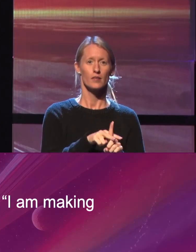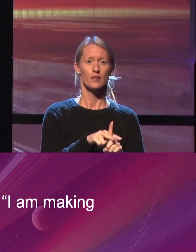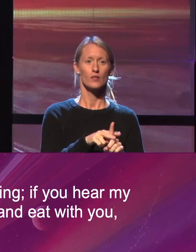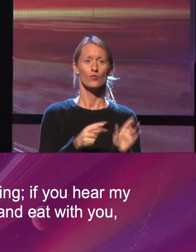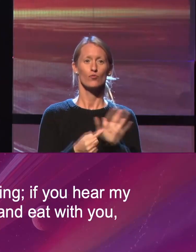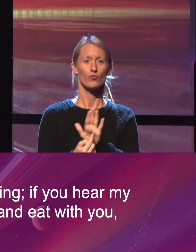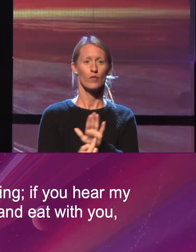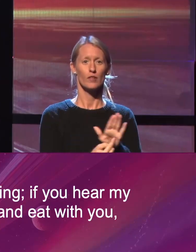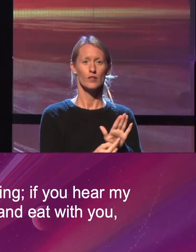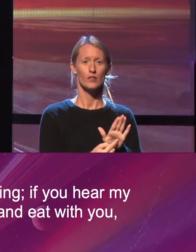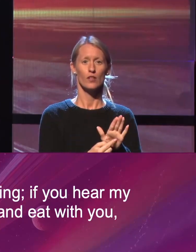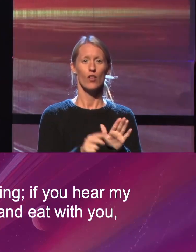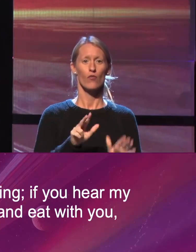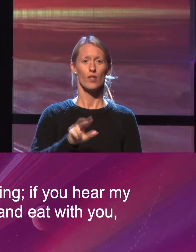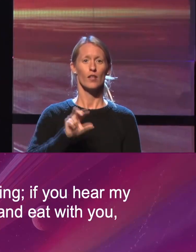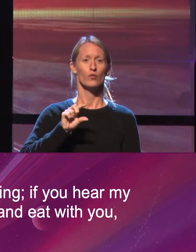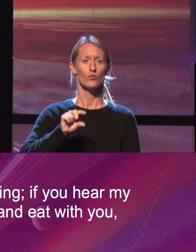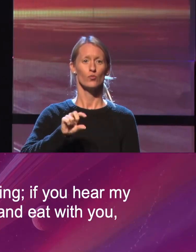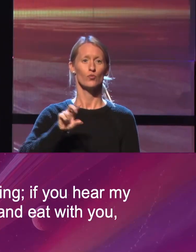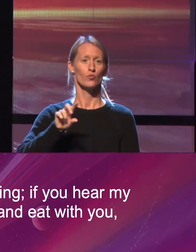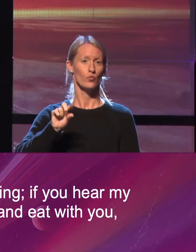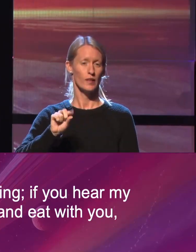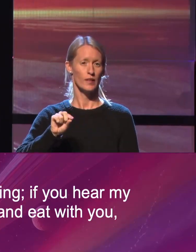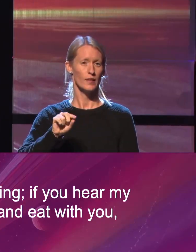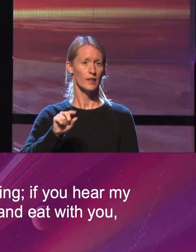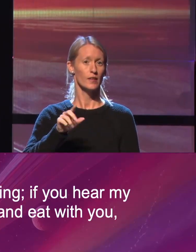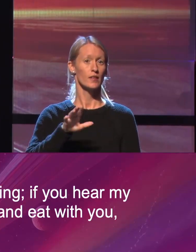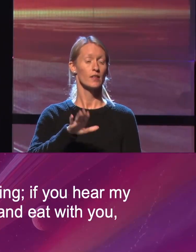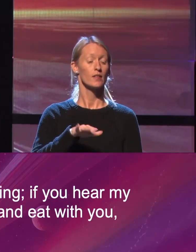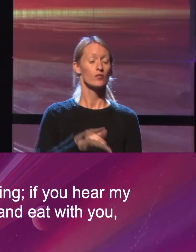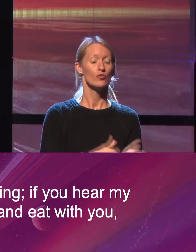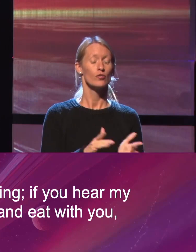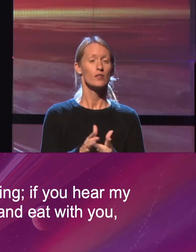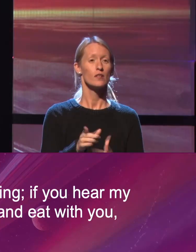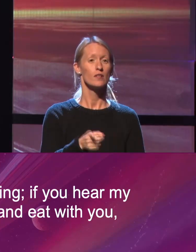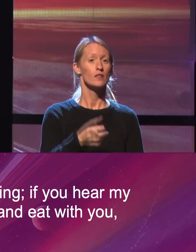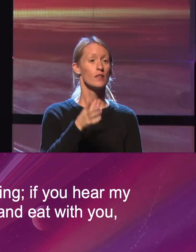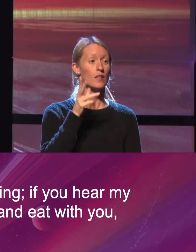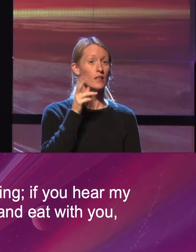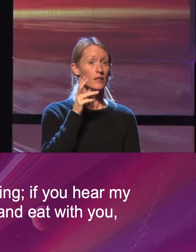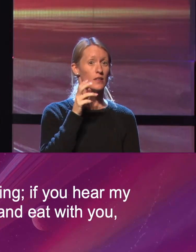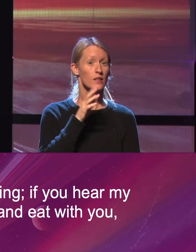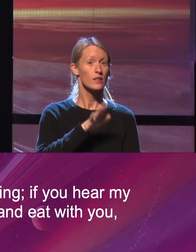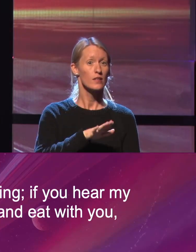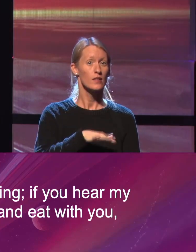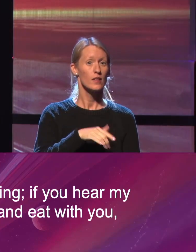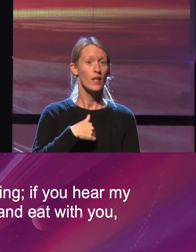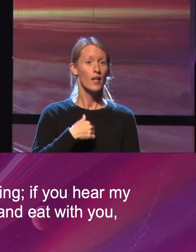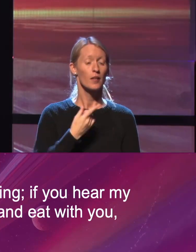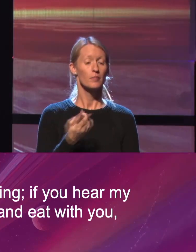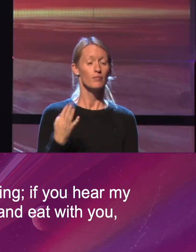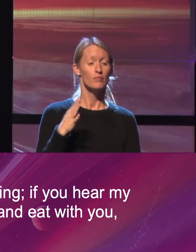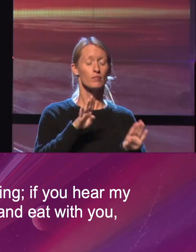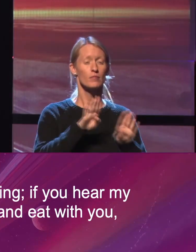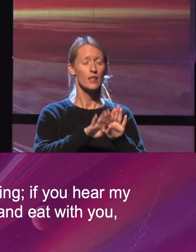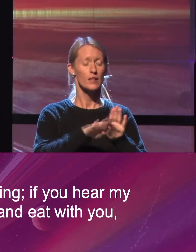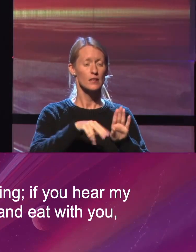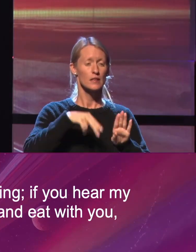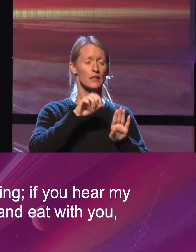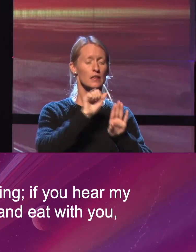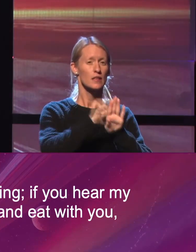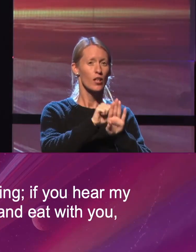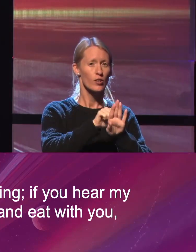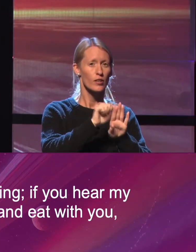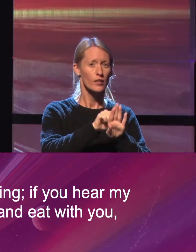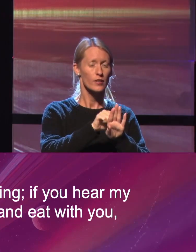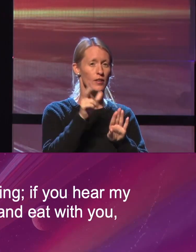20, Jesus says, listen, I'm standing at the door and I'm knocking. I'm knocking. If you hear my voice and open the door, I will